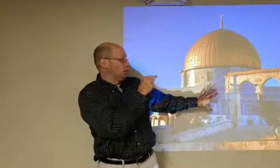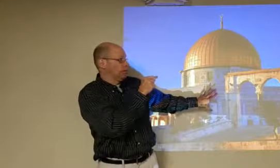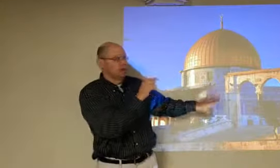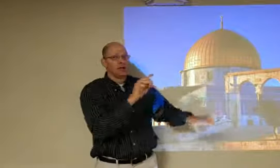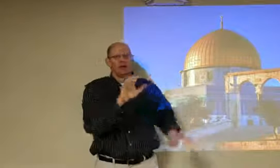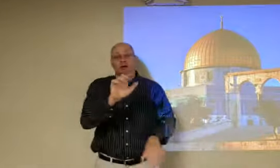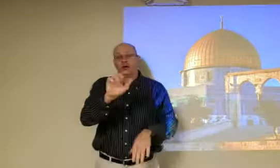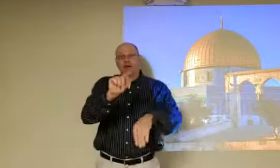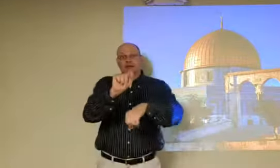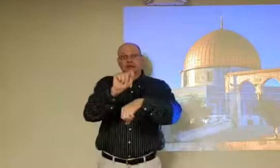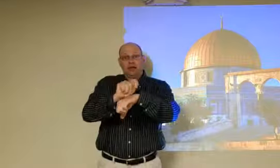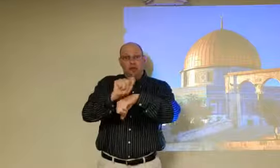years.